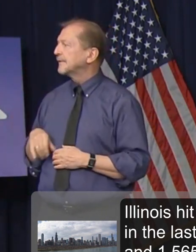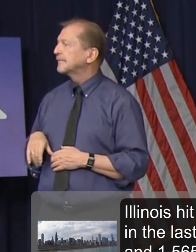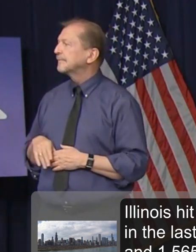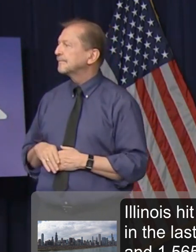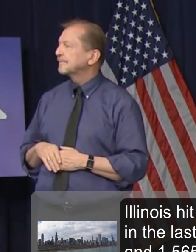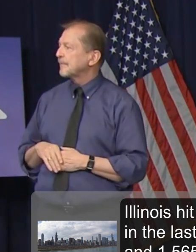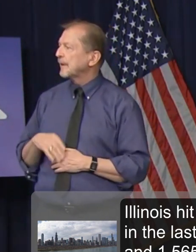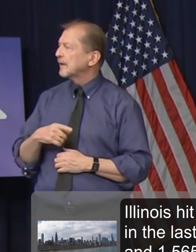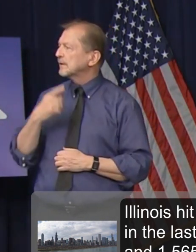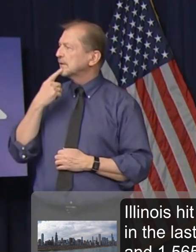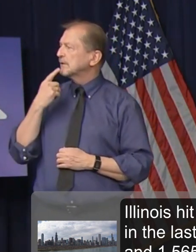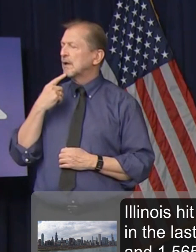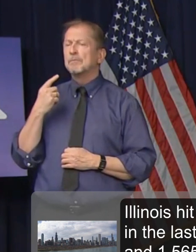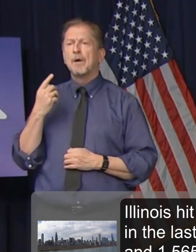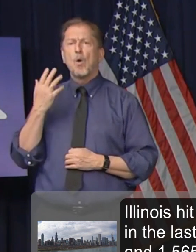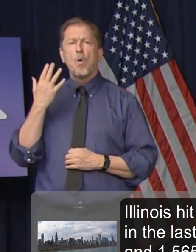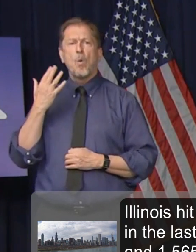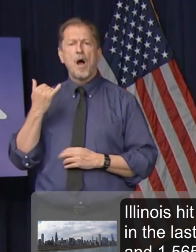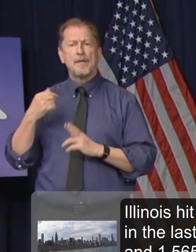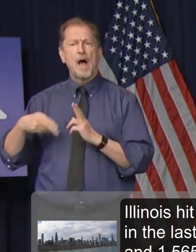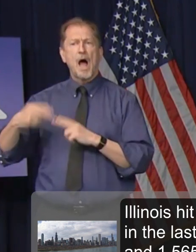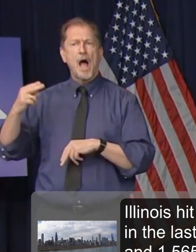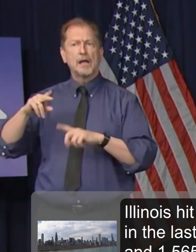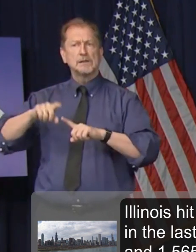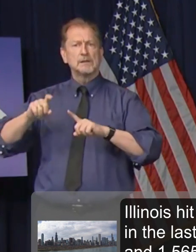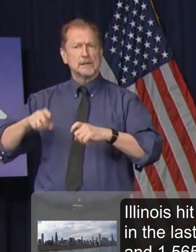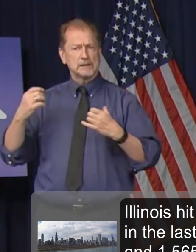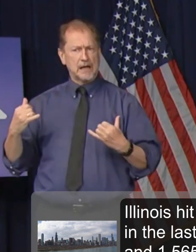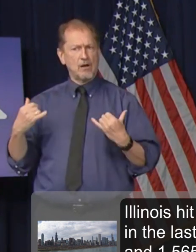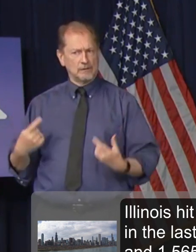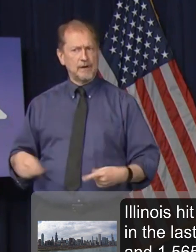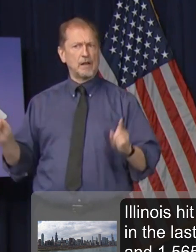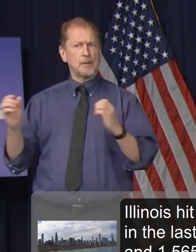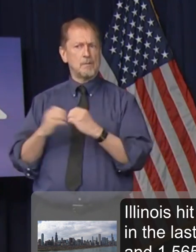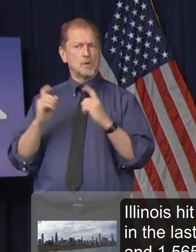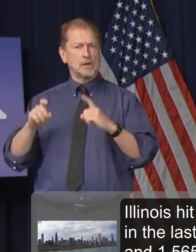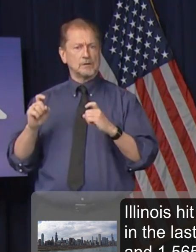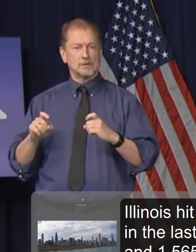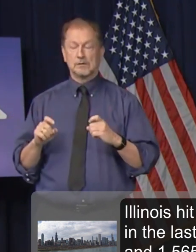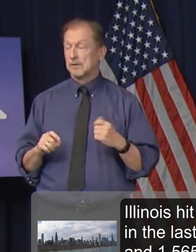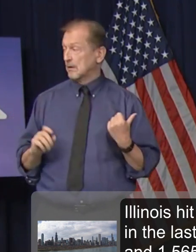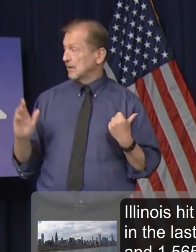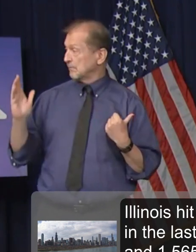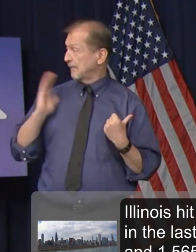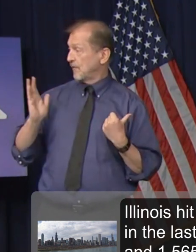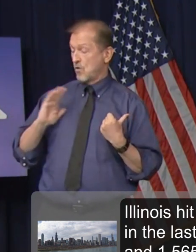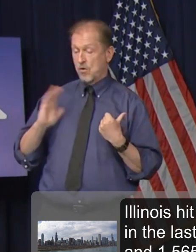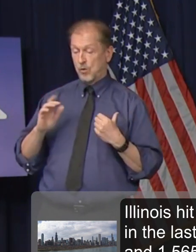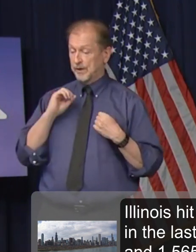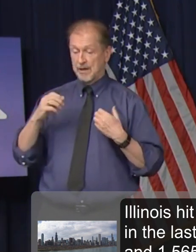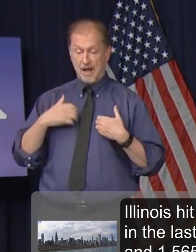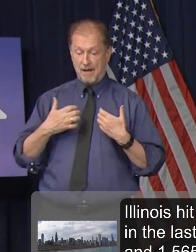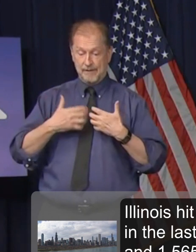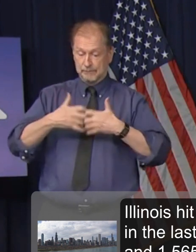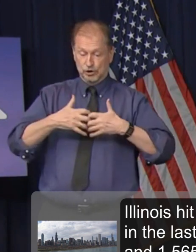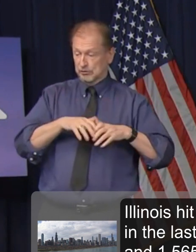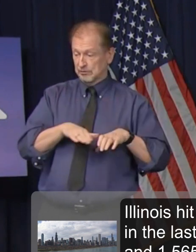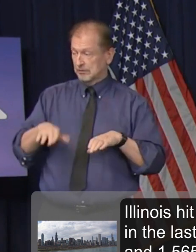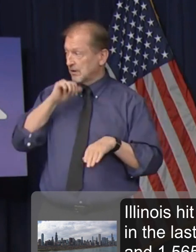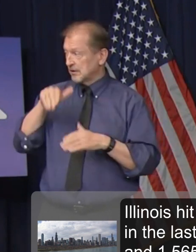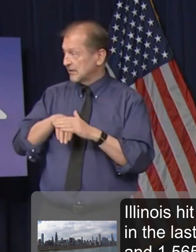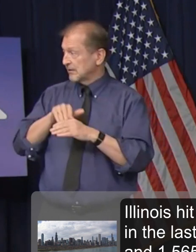question was why is that the highest number of testing? Because we tested more people. I thought, did